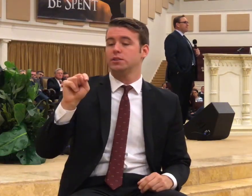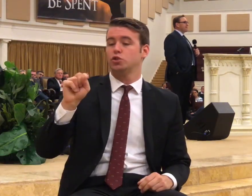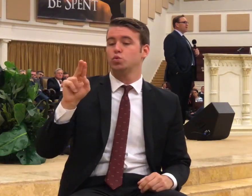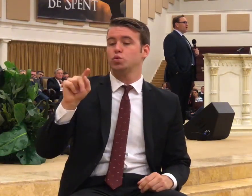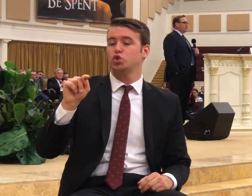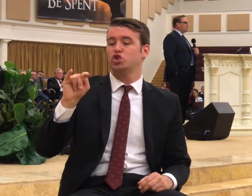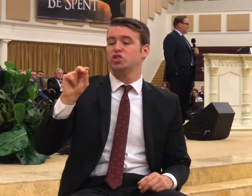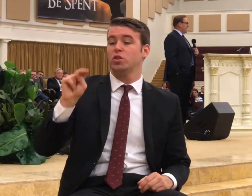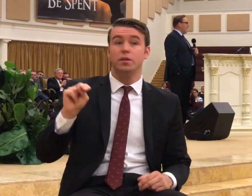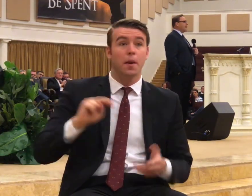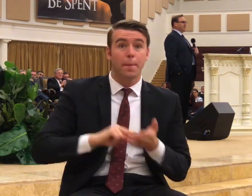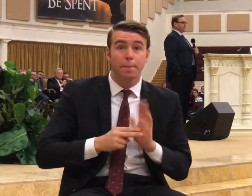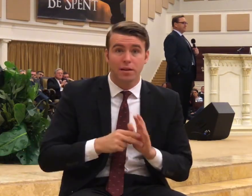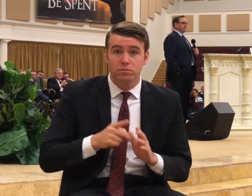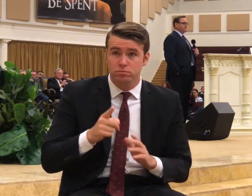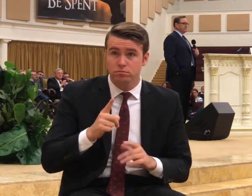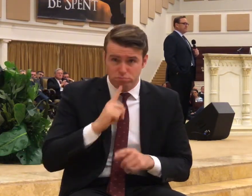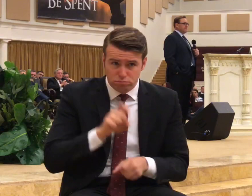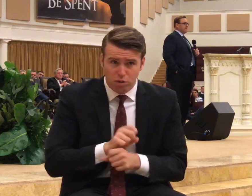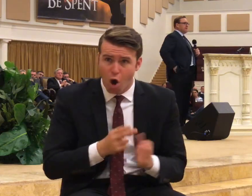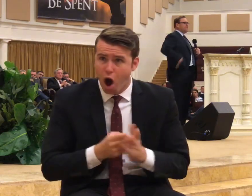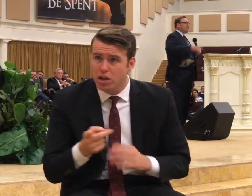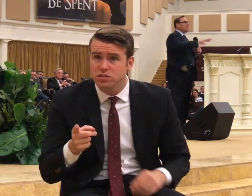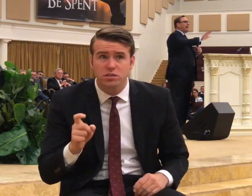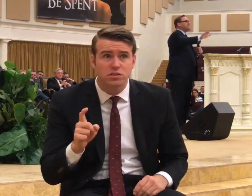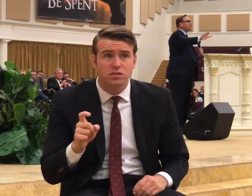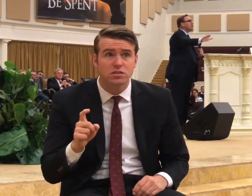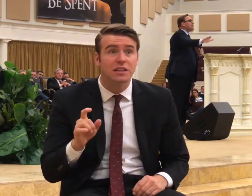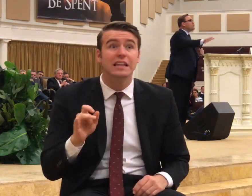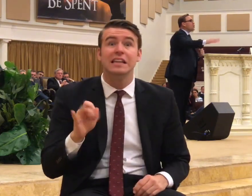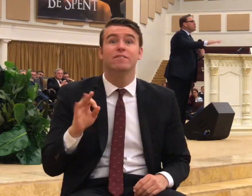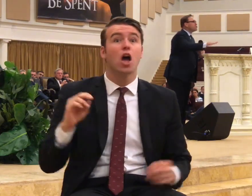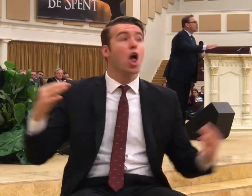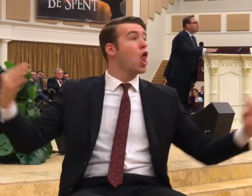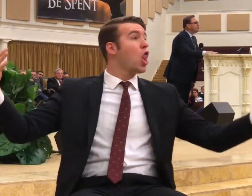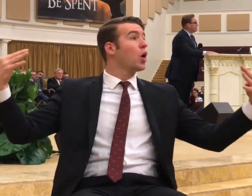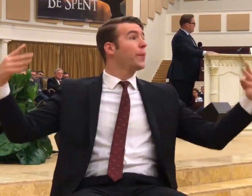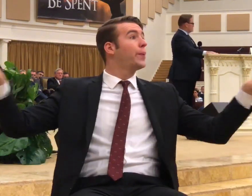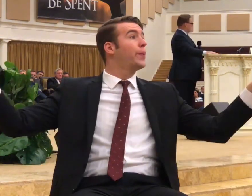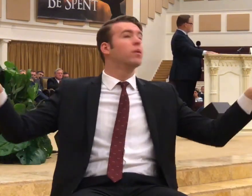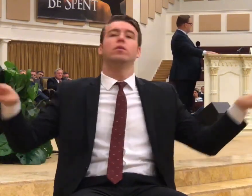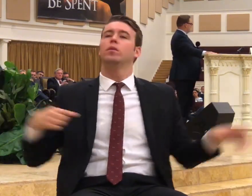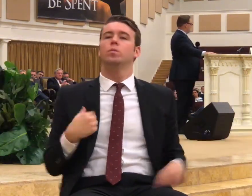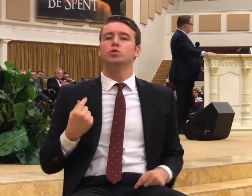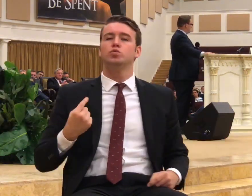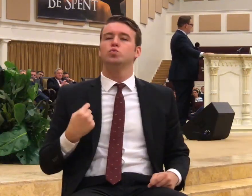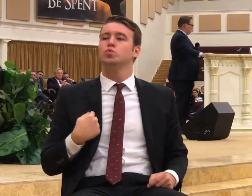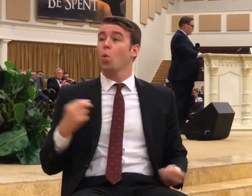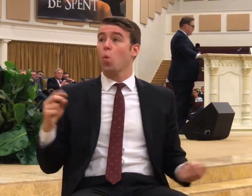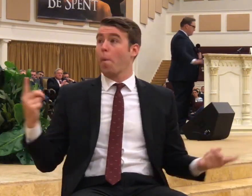means, are you really honest? If nobody's looking, what are you going to do?